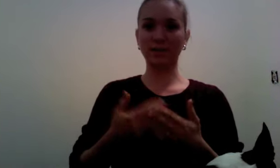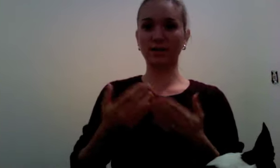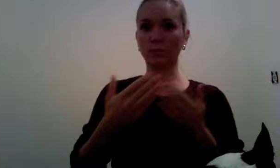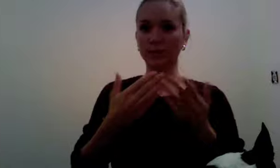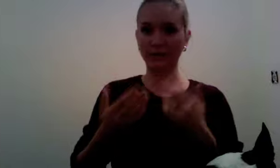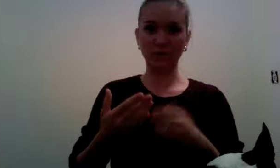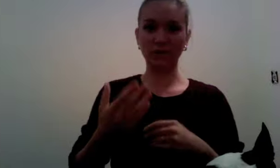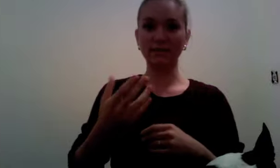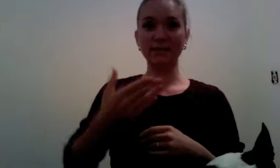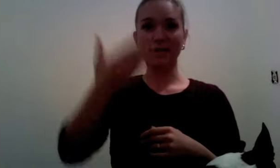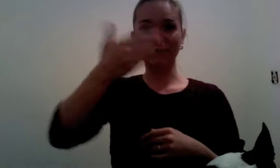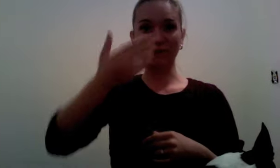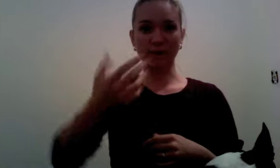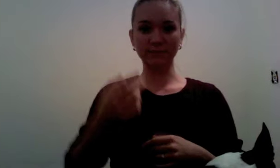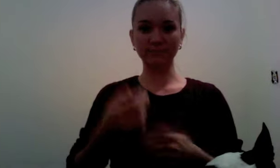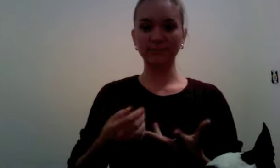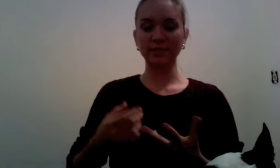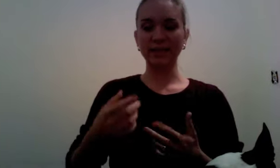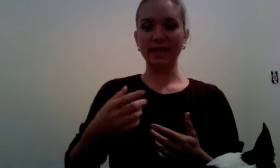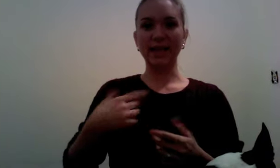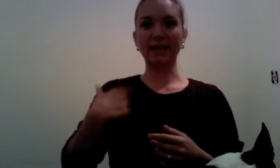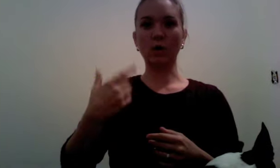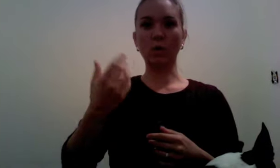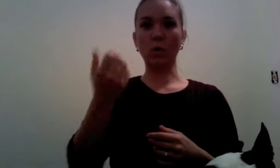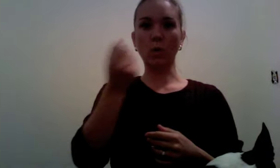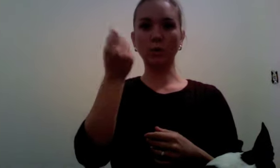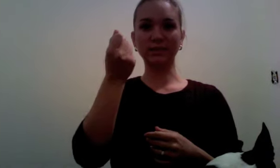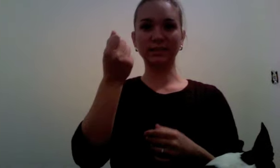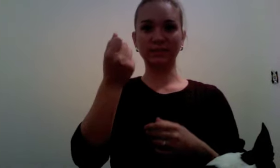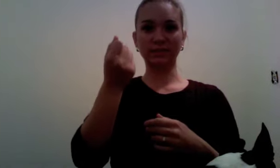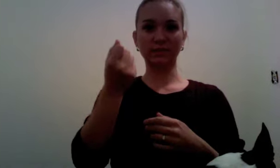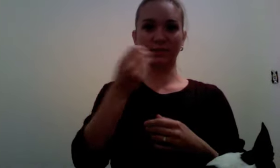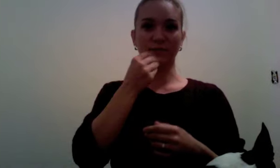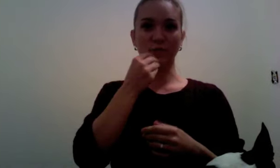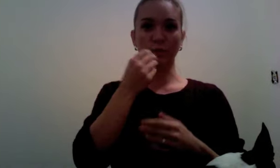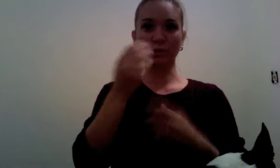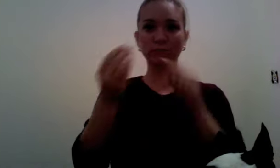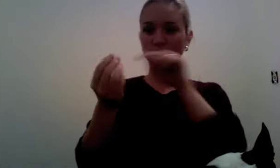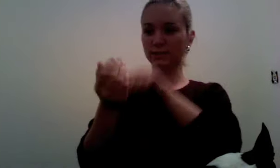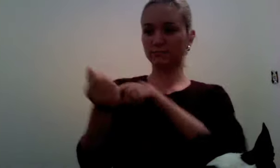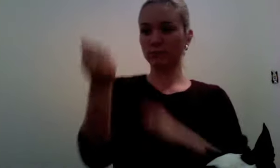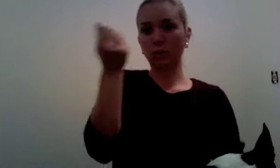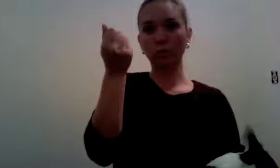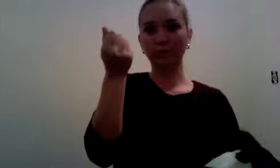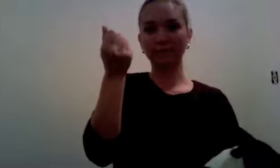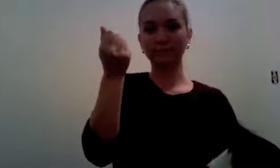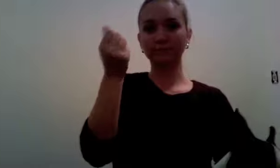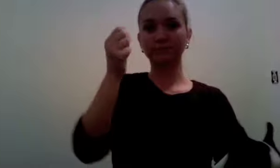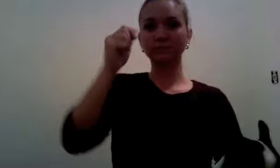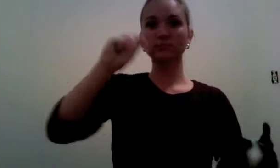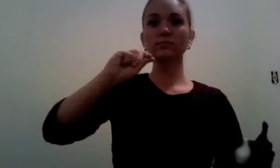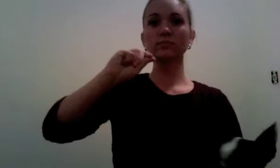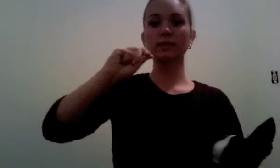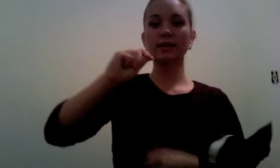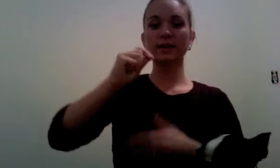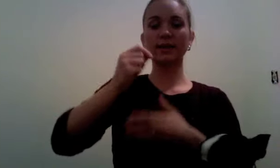or whatever in front, and I'll hold the food, just hold it, and